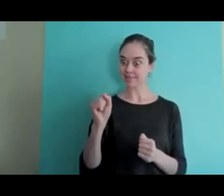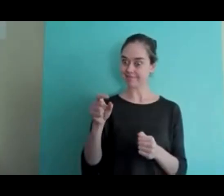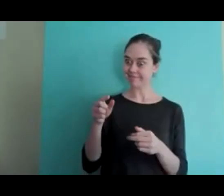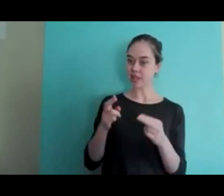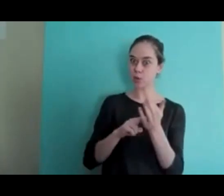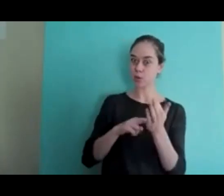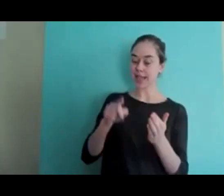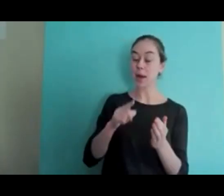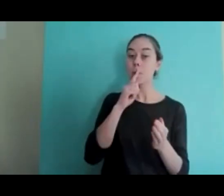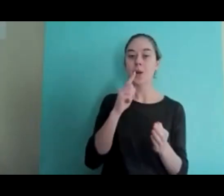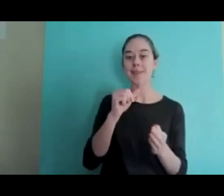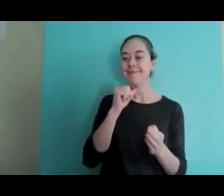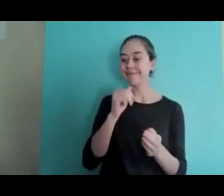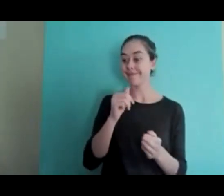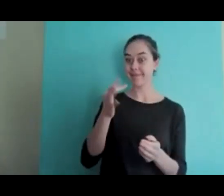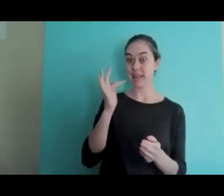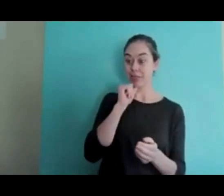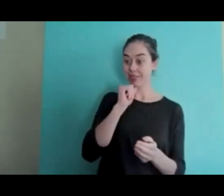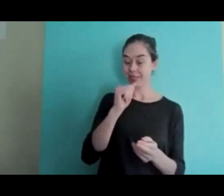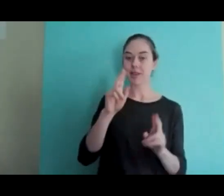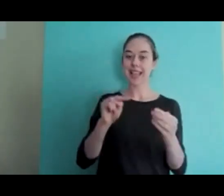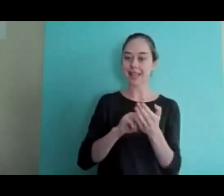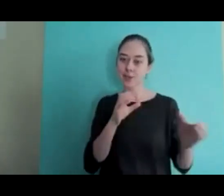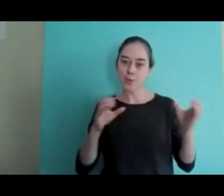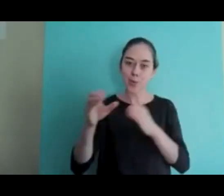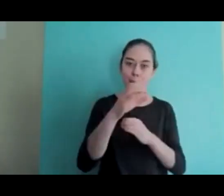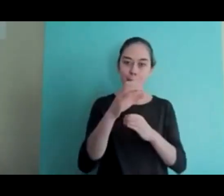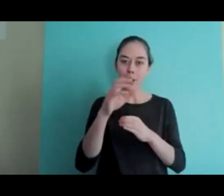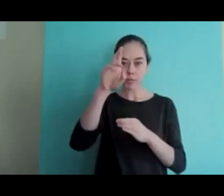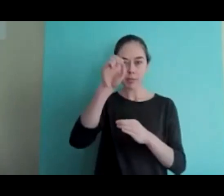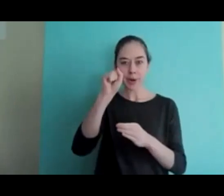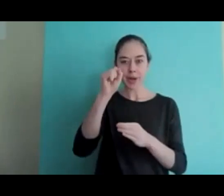You know, we can use the water bottles or the tins from your press.